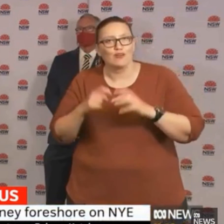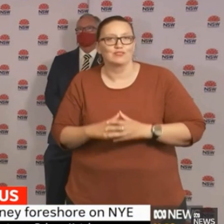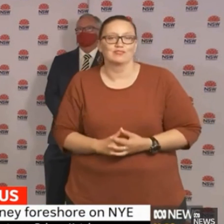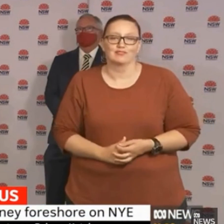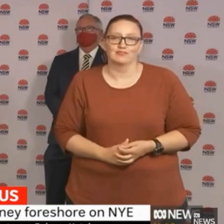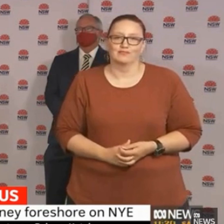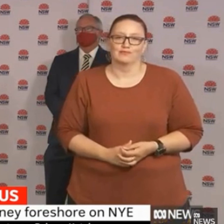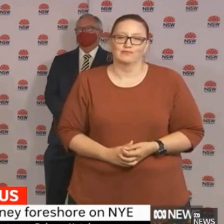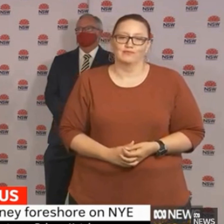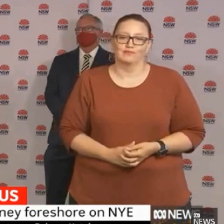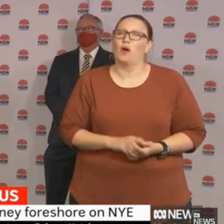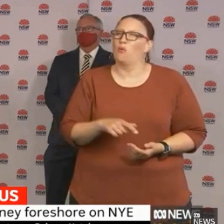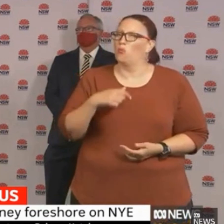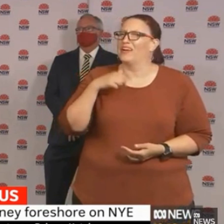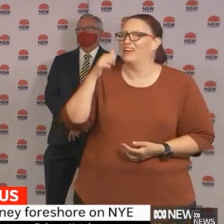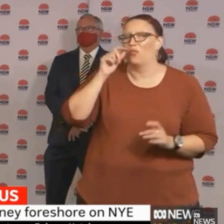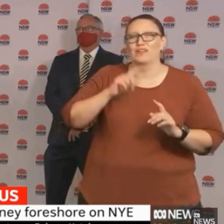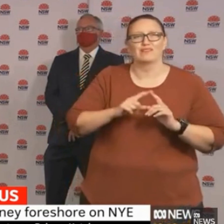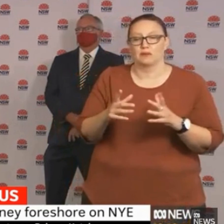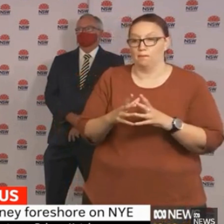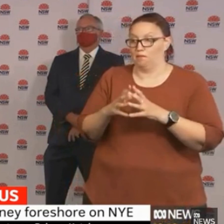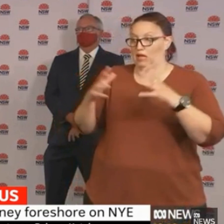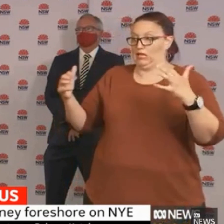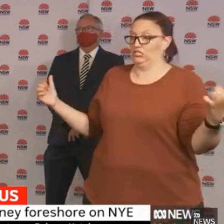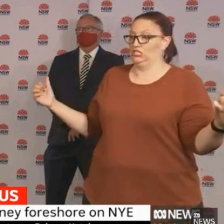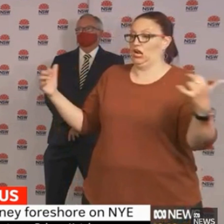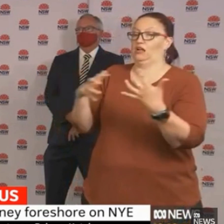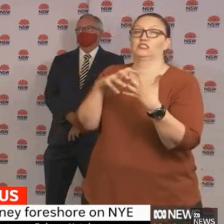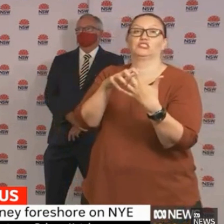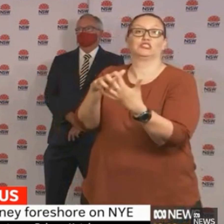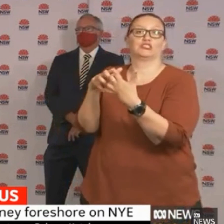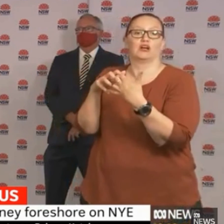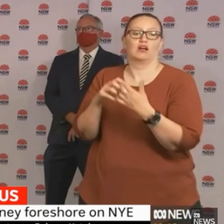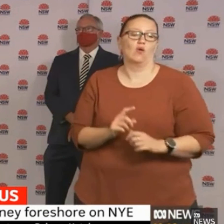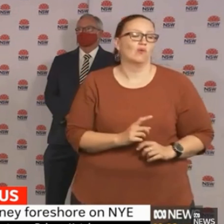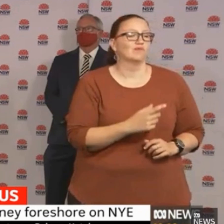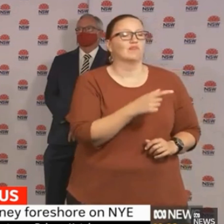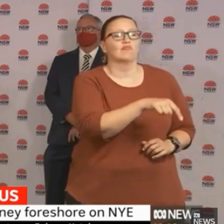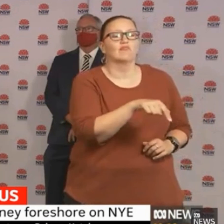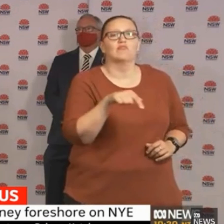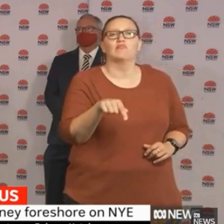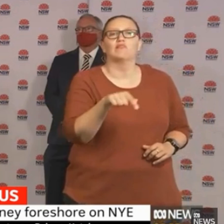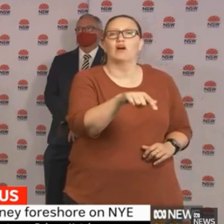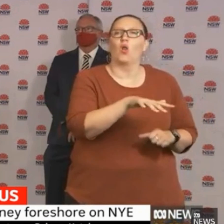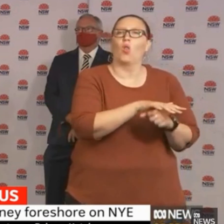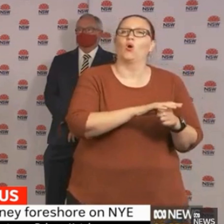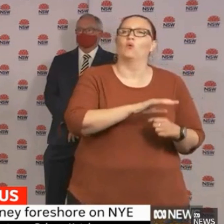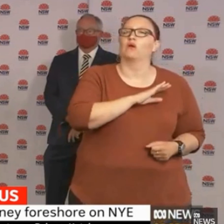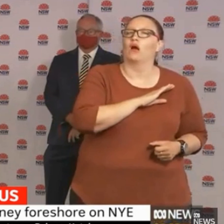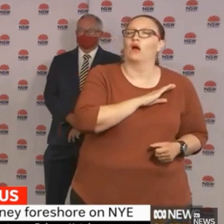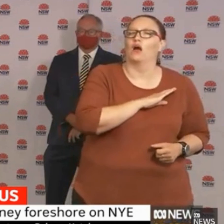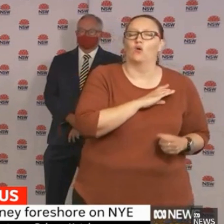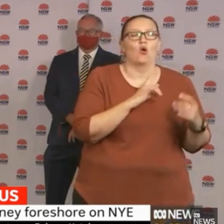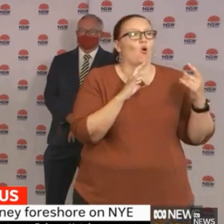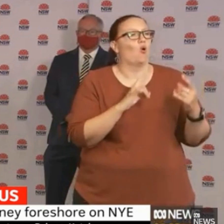concerns. But those, I think we can all tell the difference between those major areas where thousands of people would normally converge versus the local park or